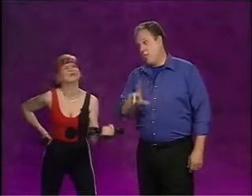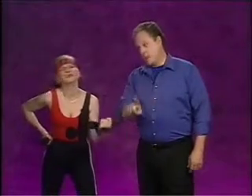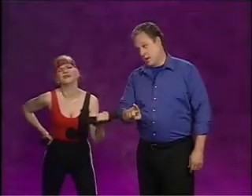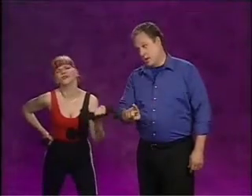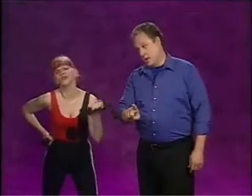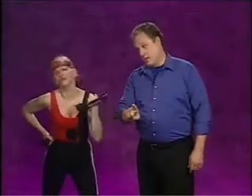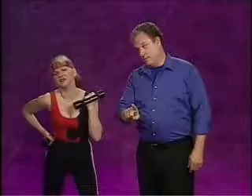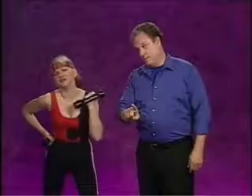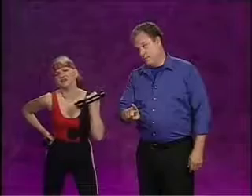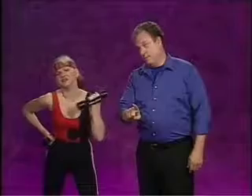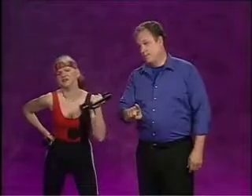31.